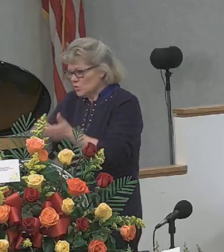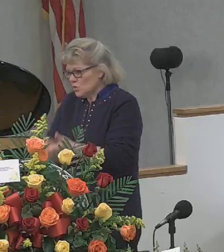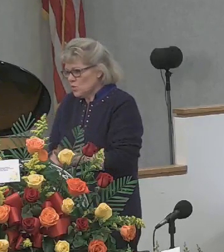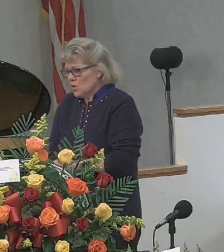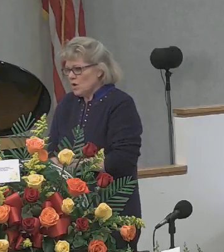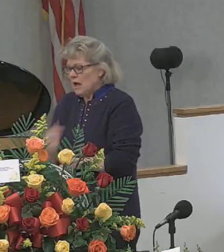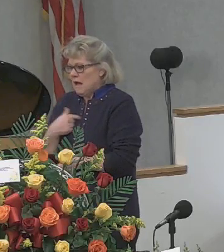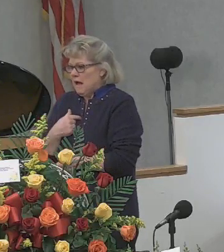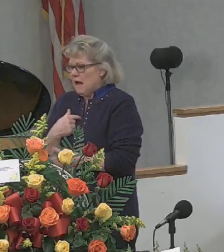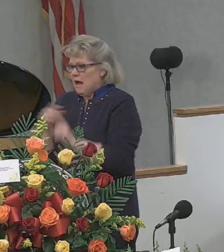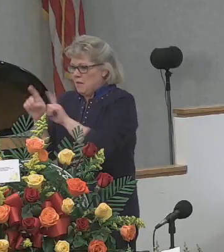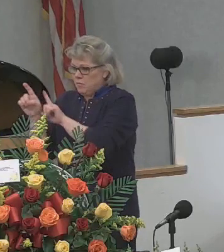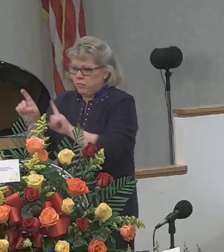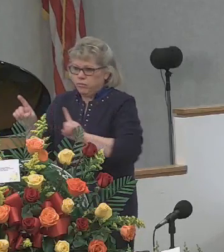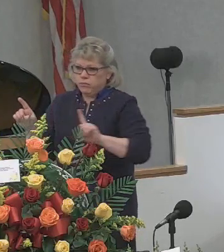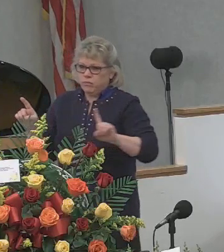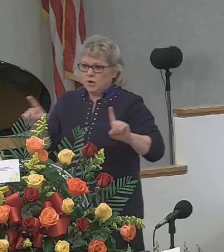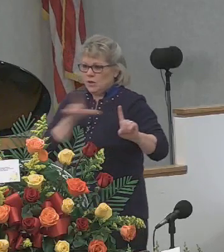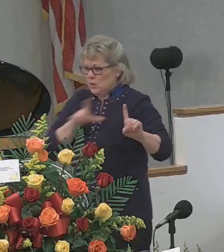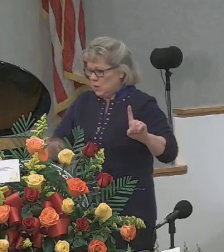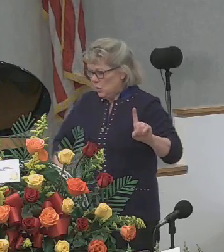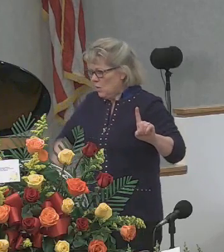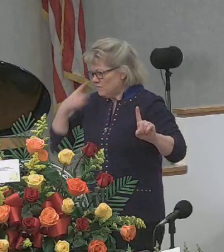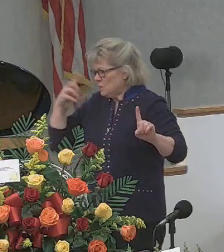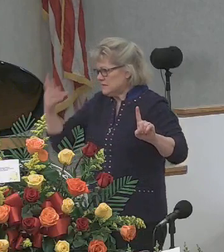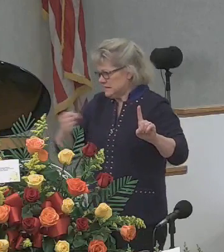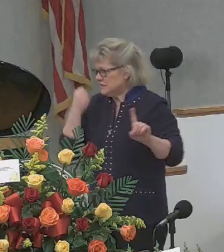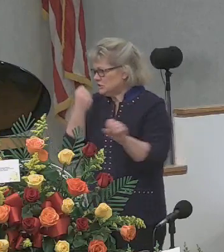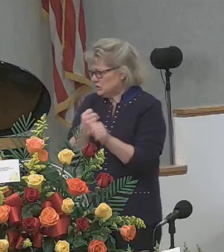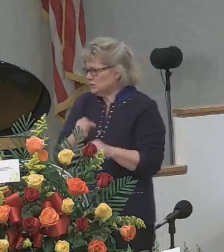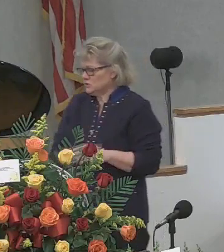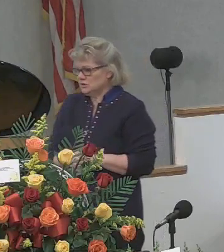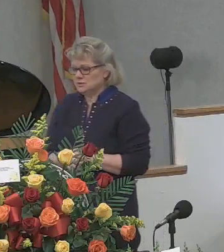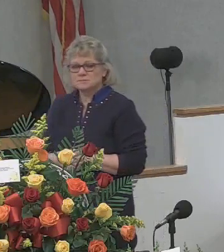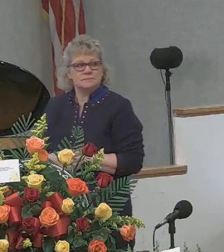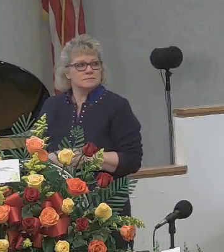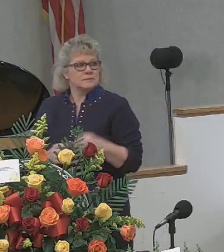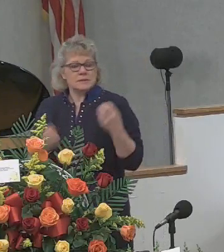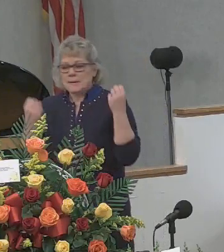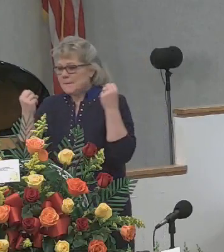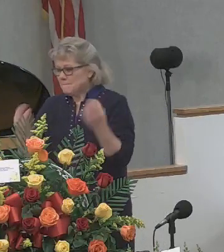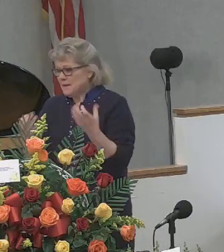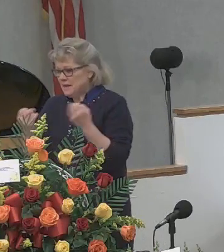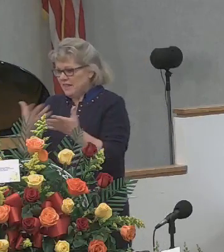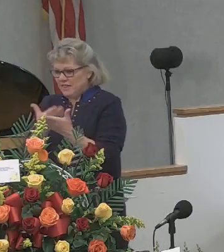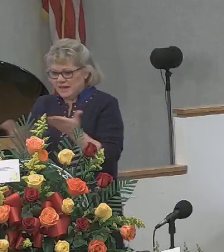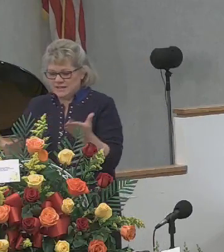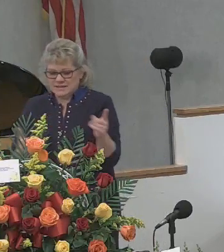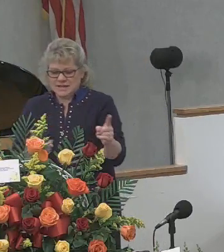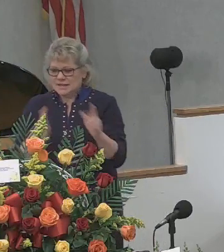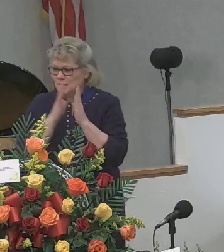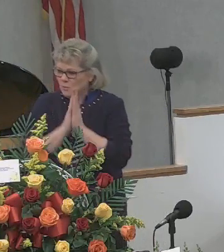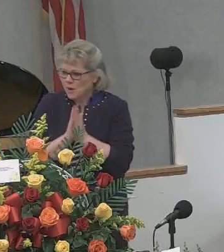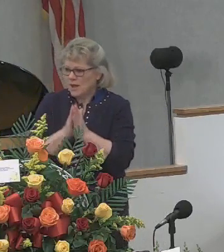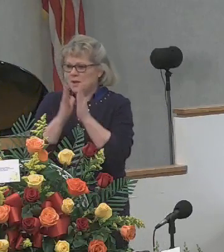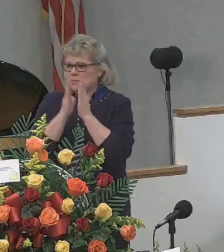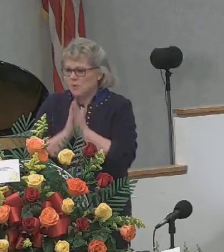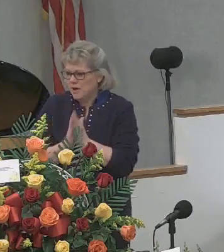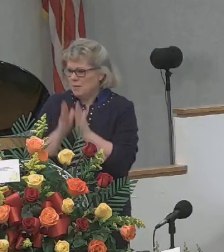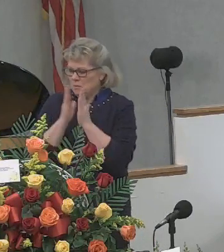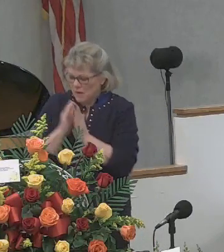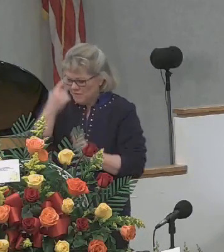And I wandered from the Lord for about 6 years. So many things in here where he said, pray for Matt, pray for